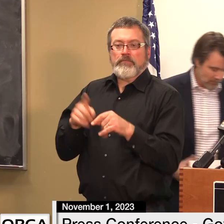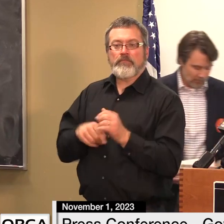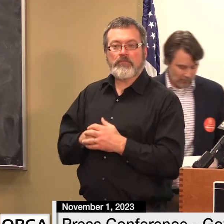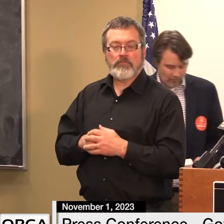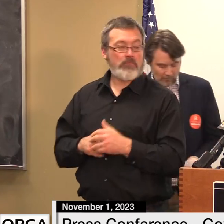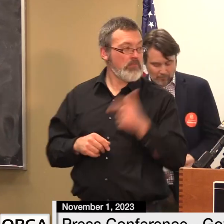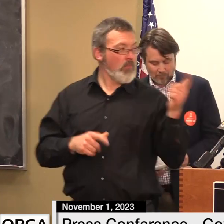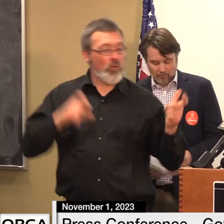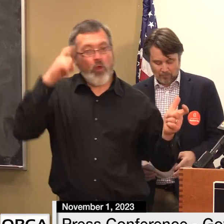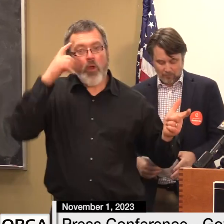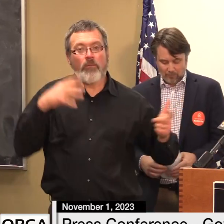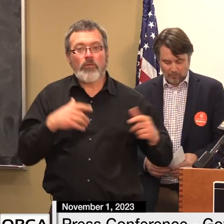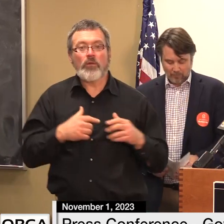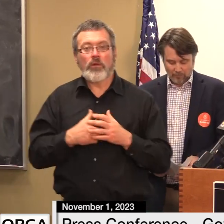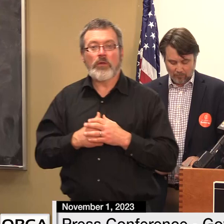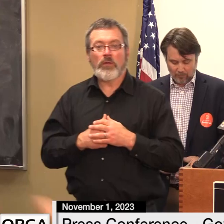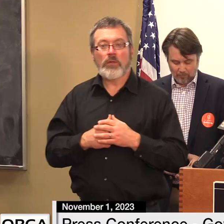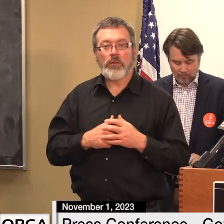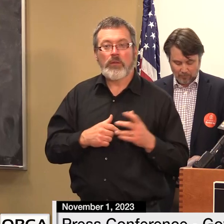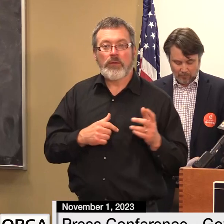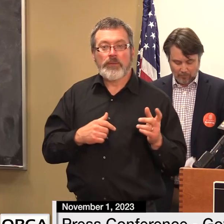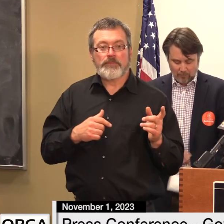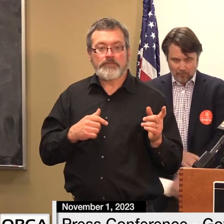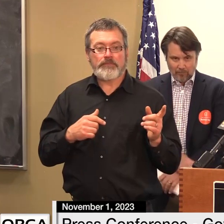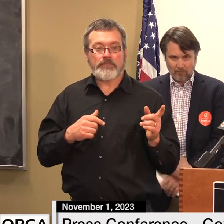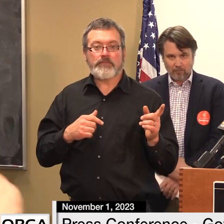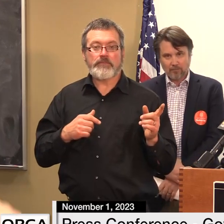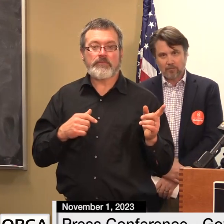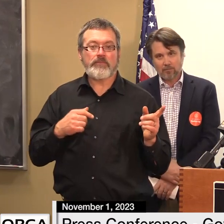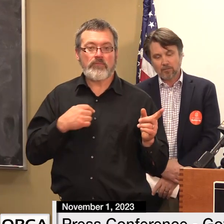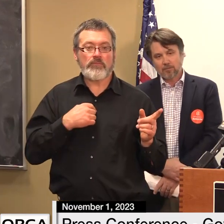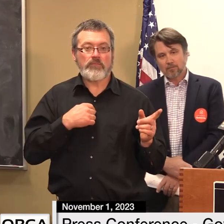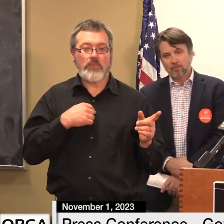I have another question which really isn't relevant.